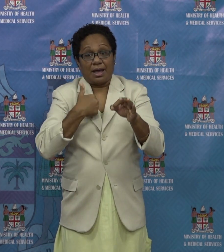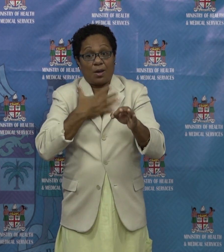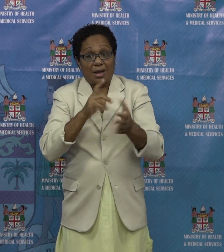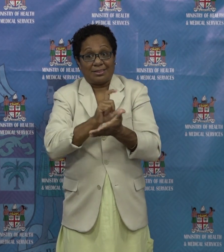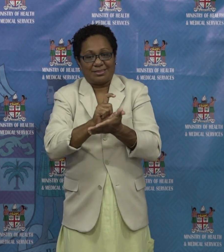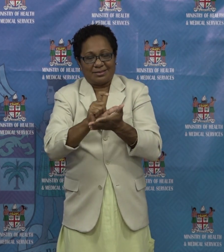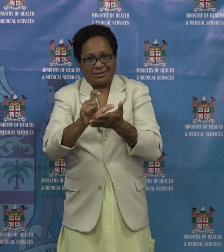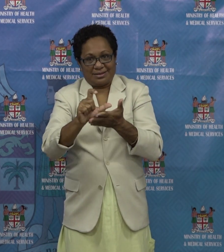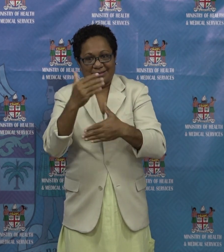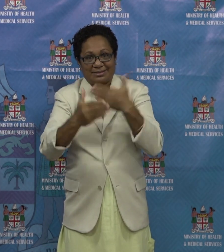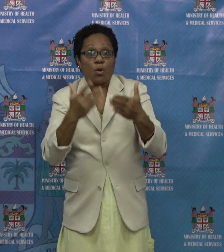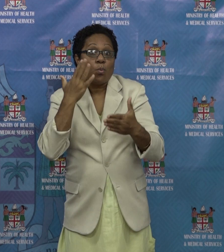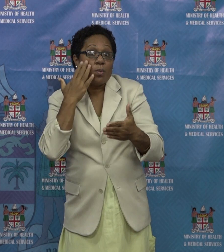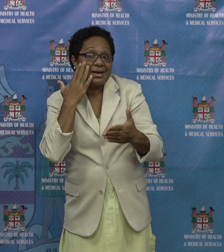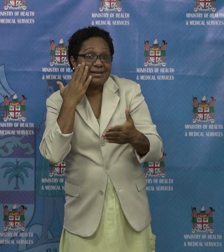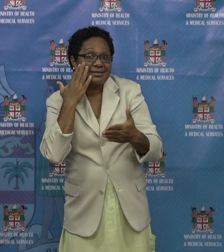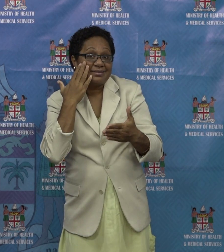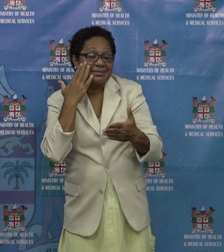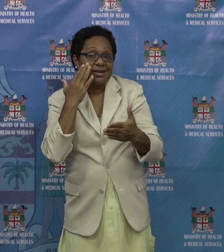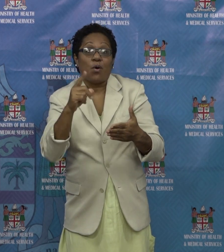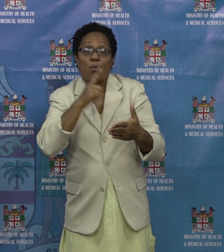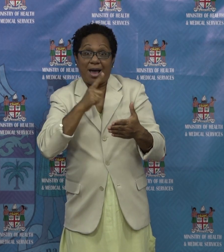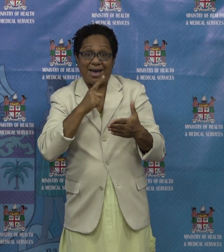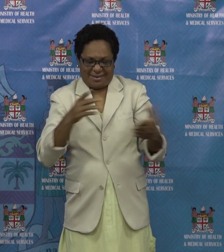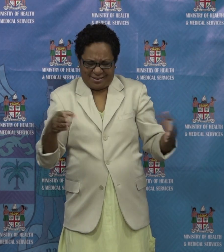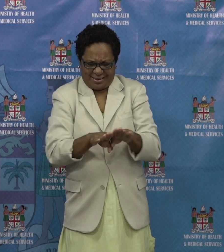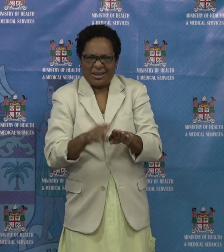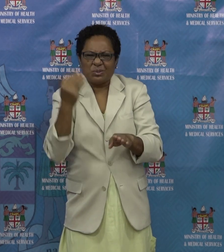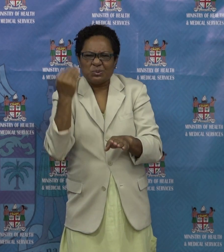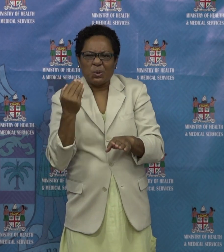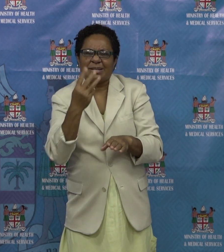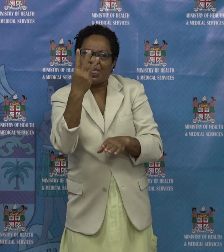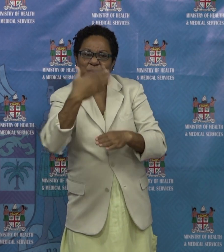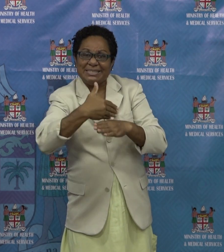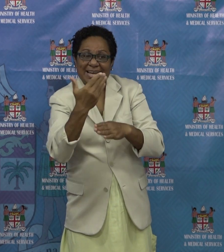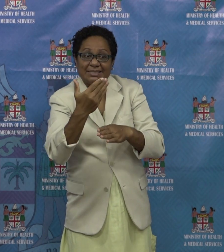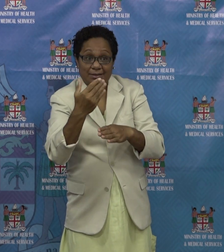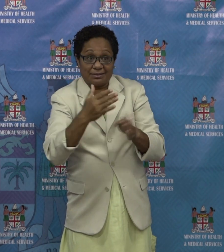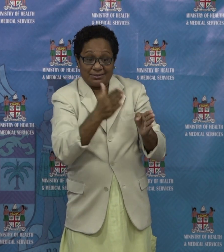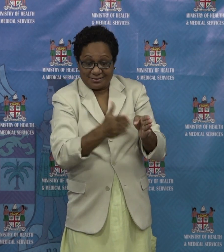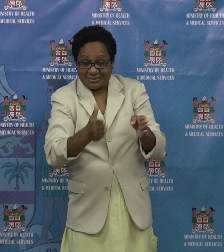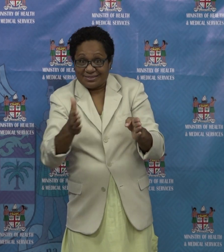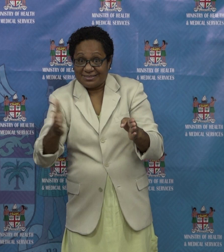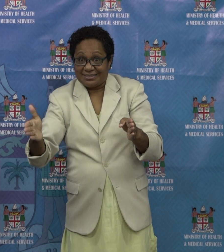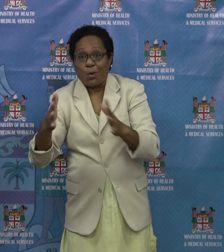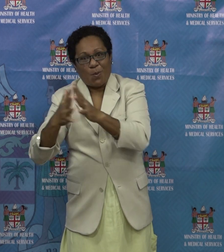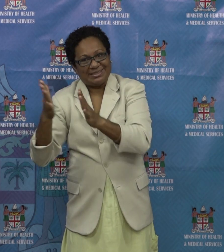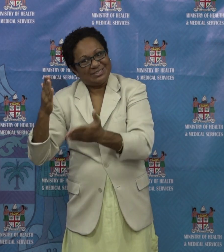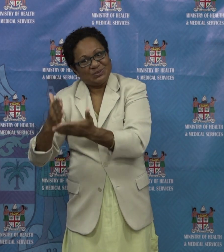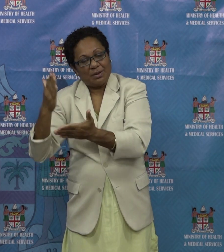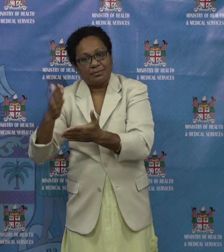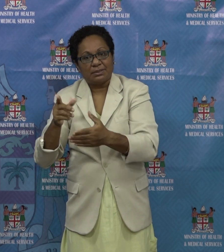Whenever we do a short lockdown like we are doing right now, the current lockdown, the main idea is